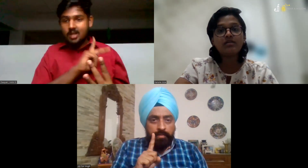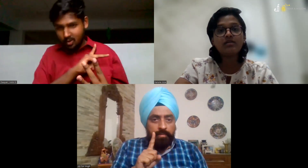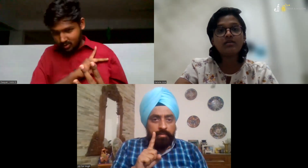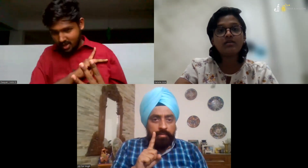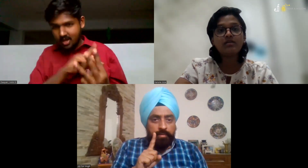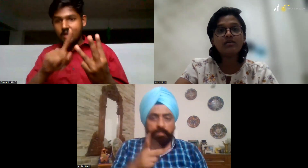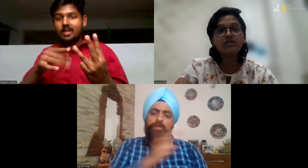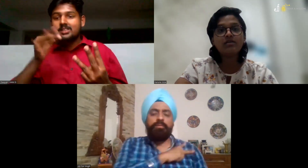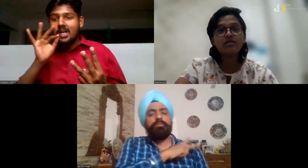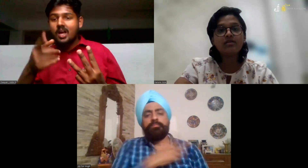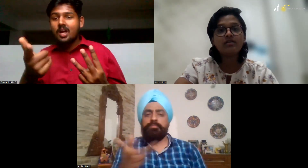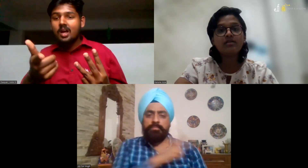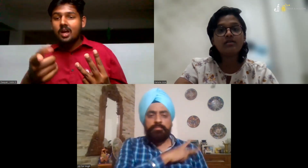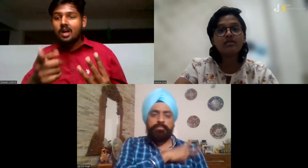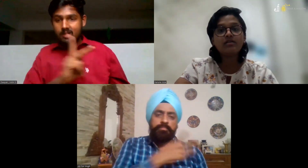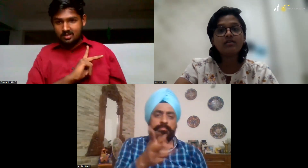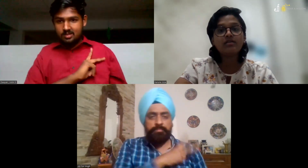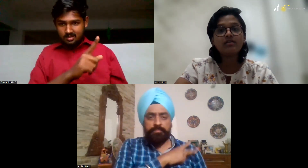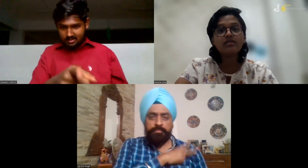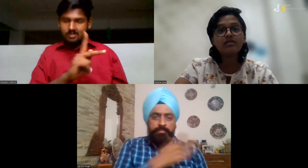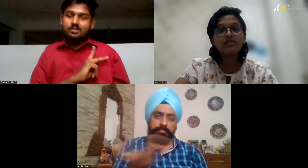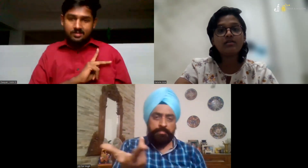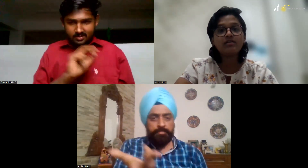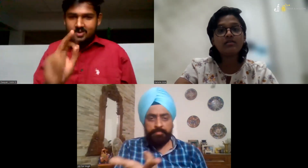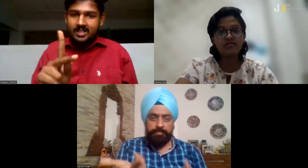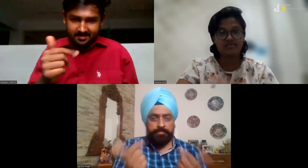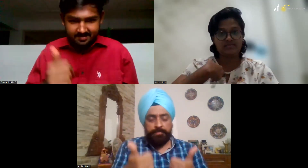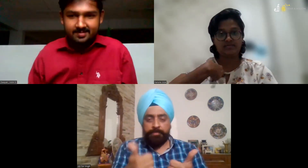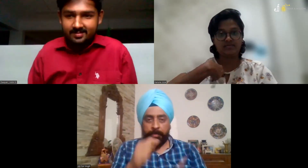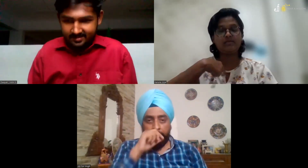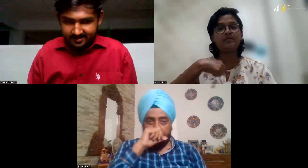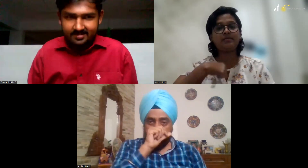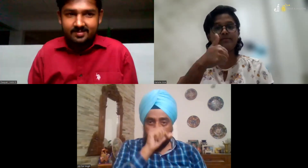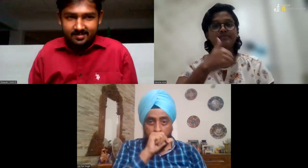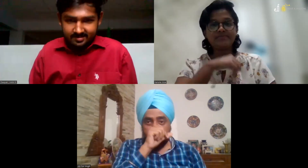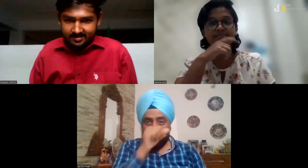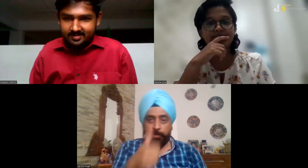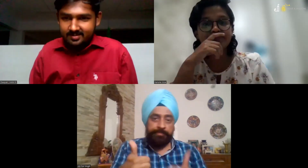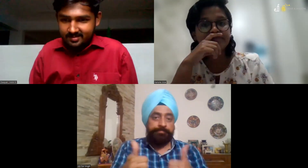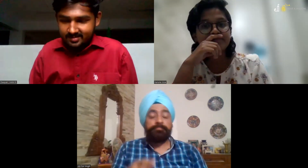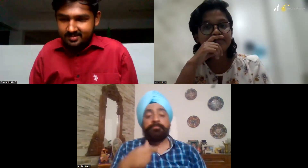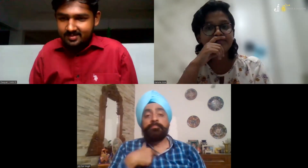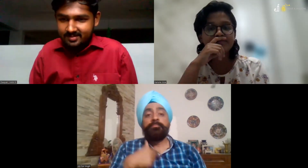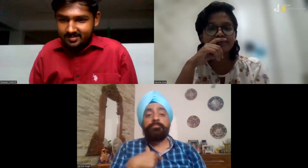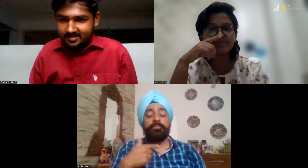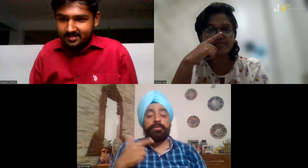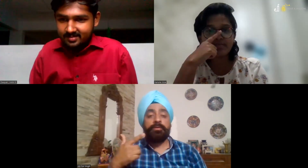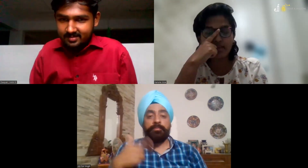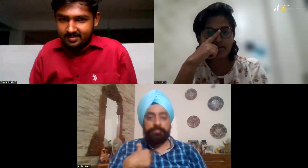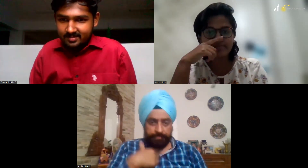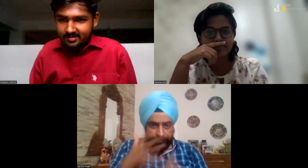three travelers, Jayashankar, Karuna, and Deepesh, to whom you wanted to question? Is I wanted to question